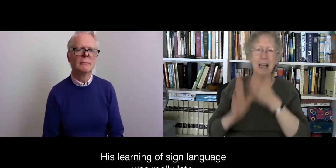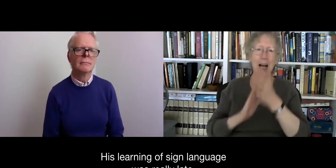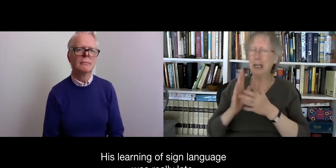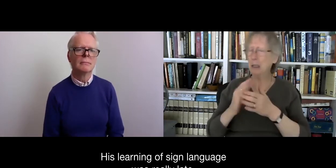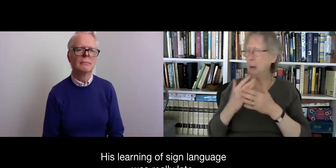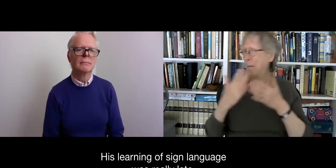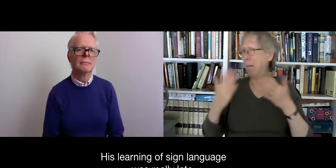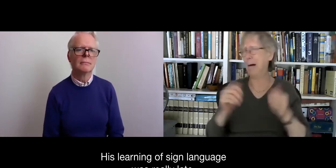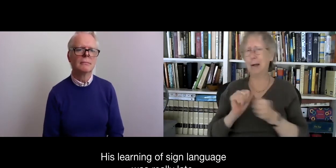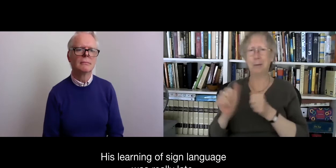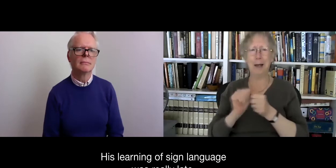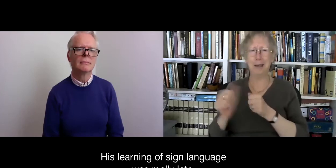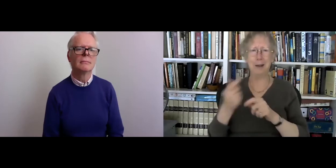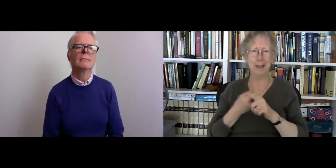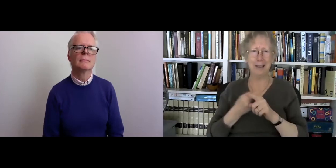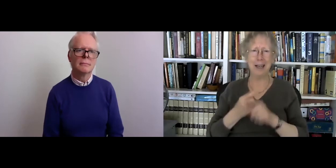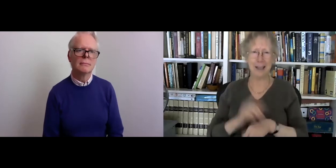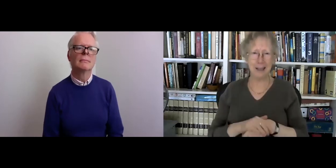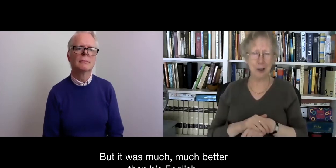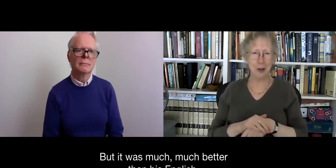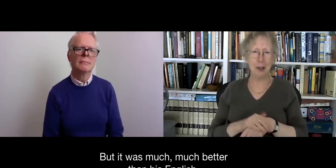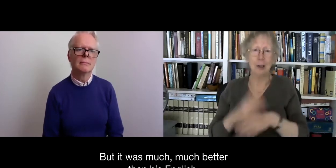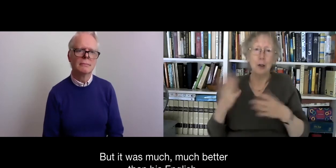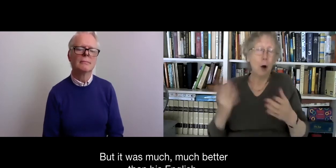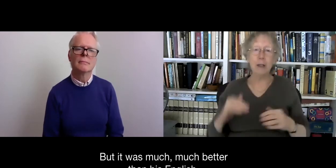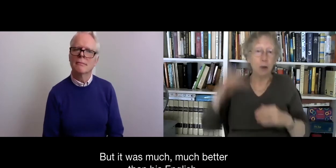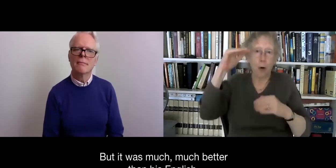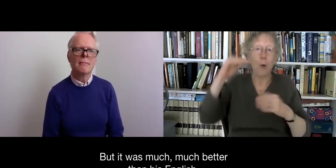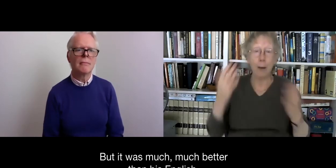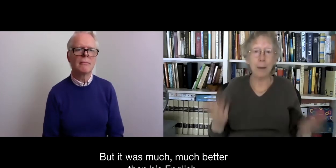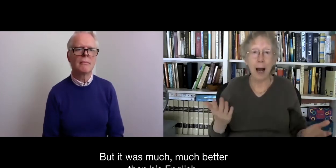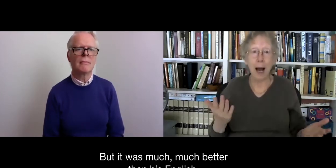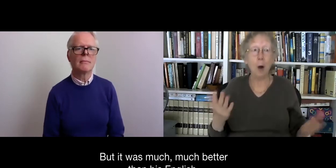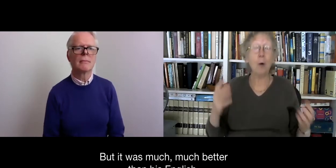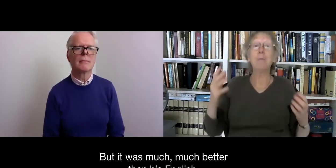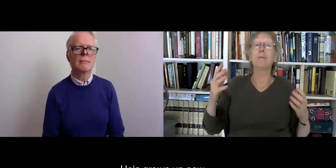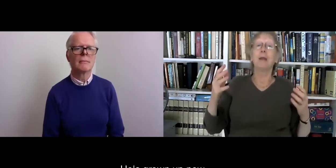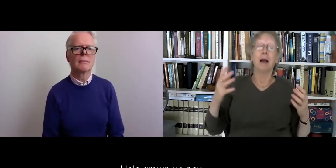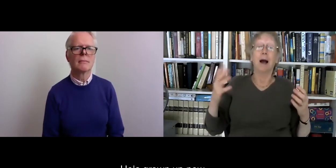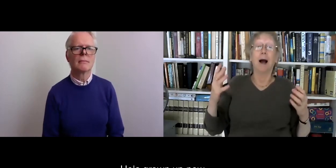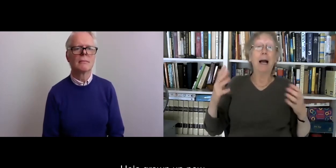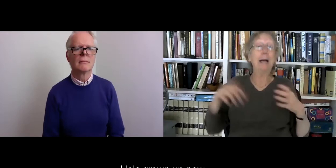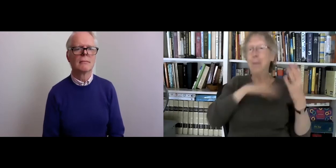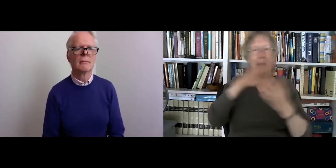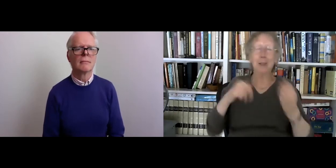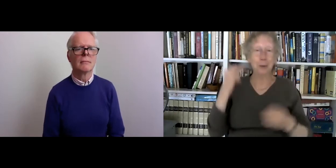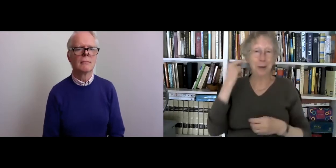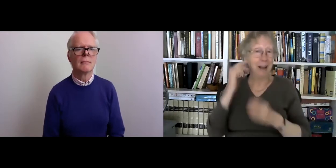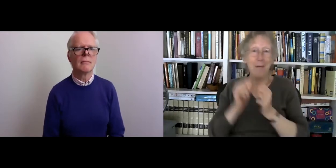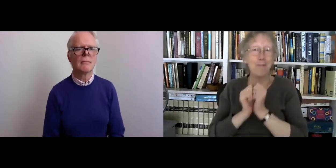sign language was really late. But it was much, much better than his English. So he's grown up now.